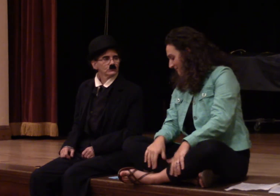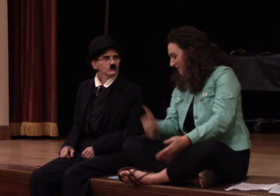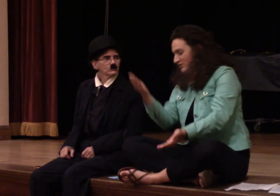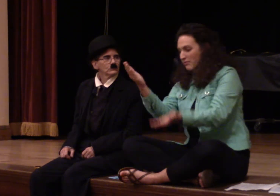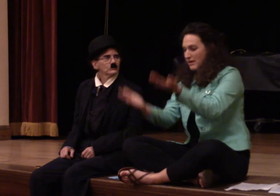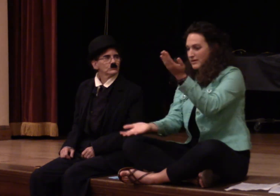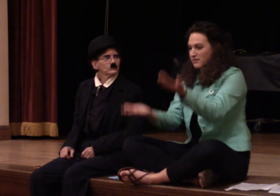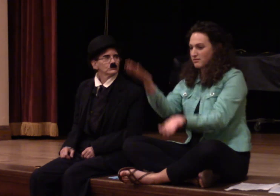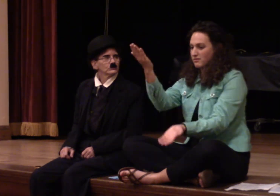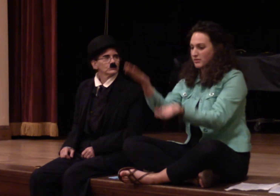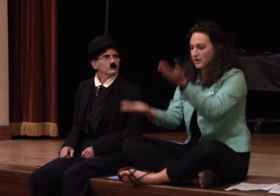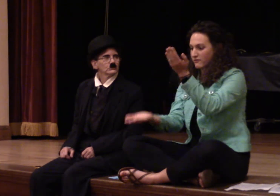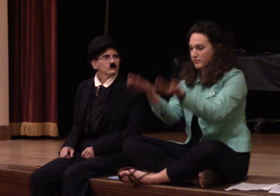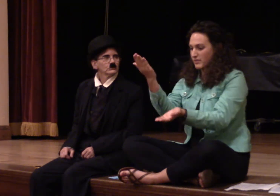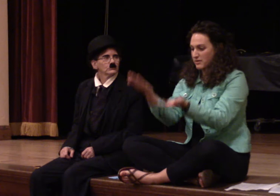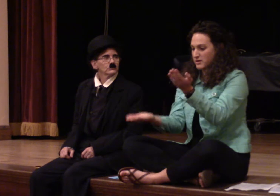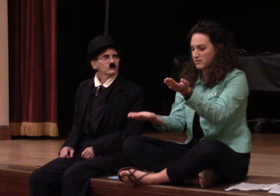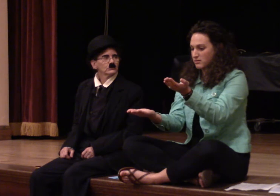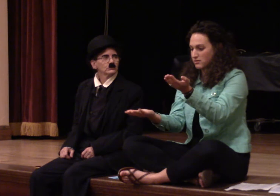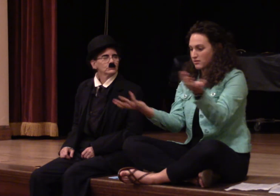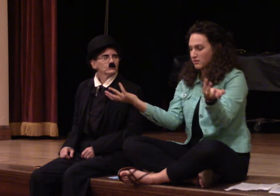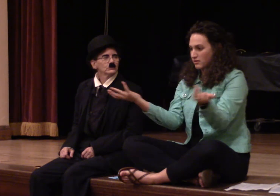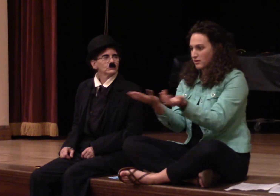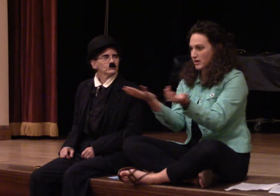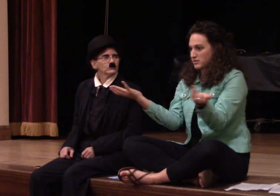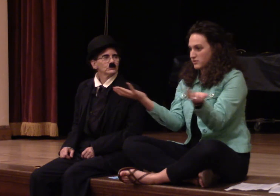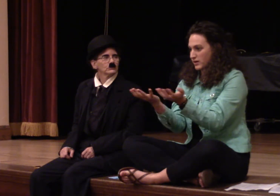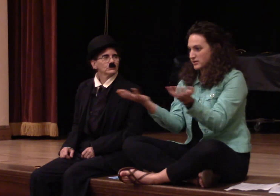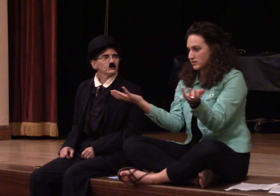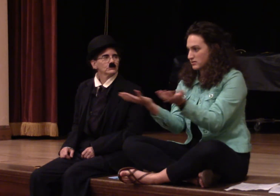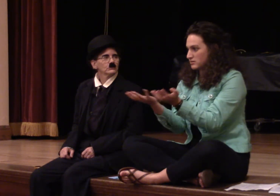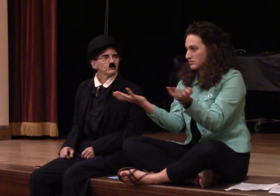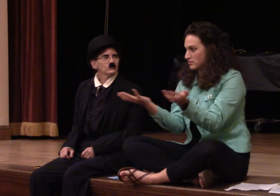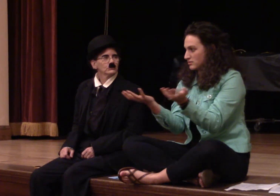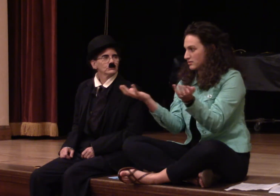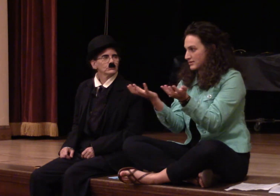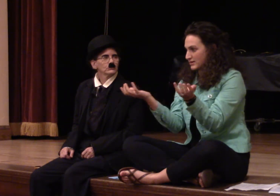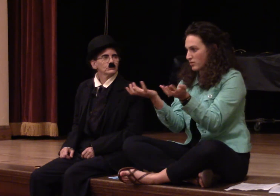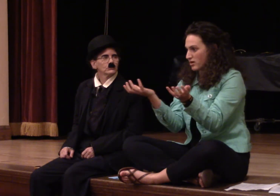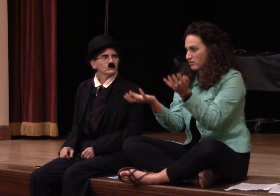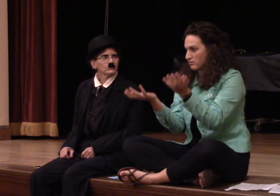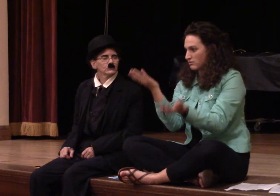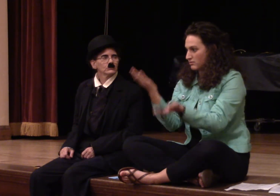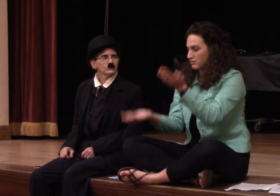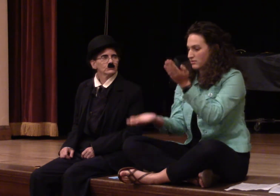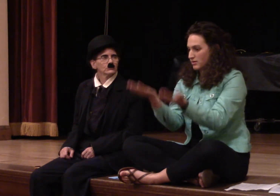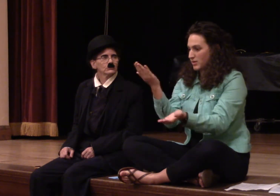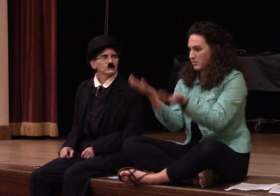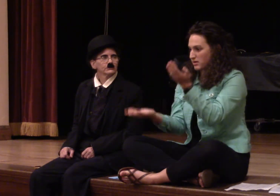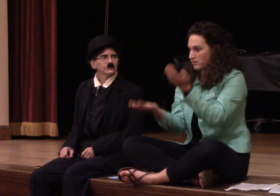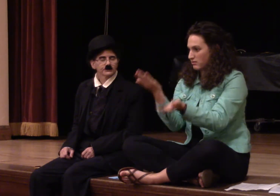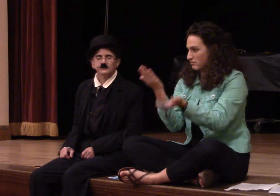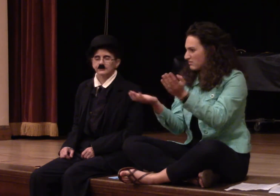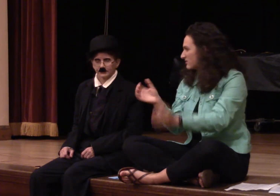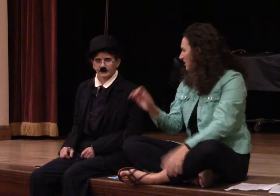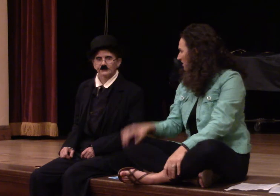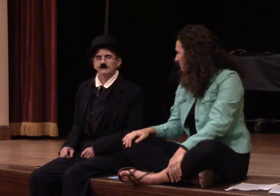So maybe, be careful with maybe, and not do this, because that's what? Maybe. Yeah.